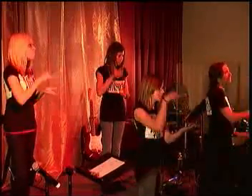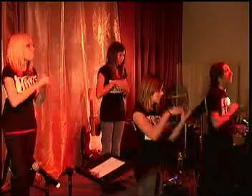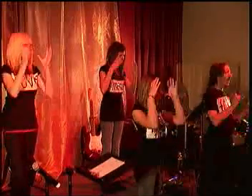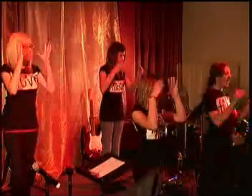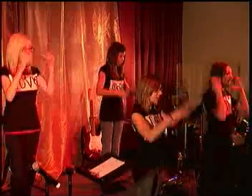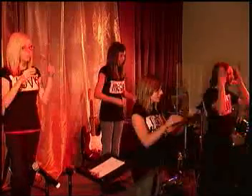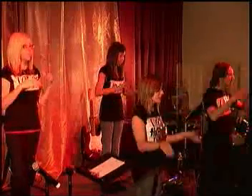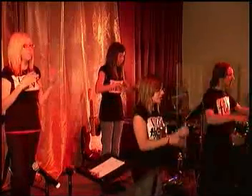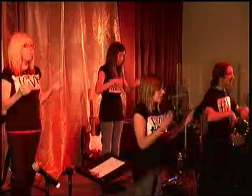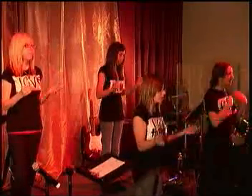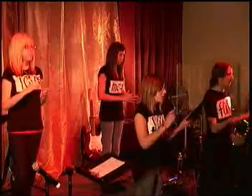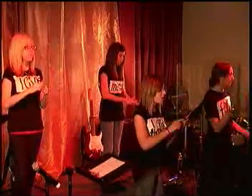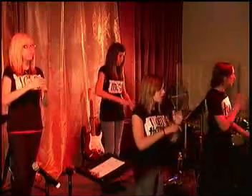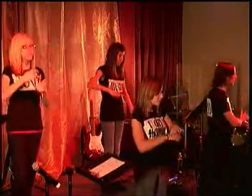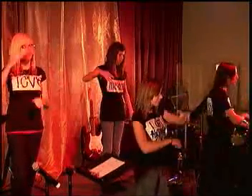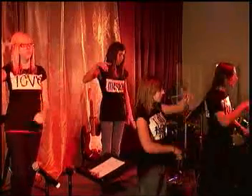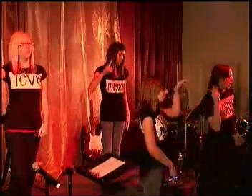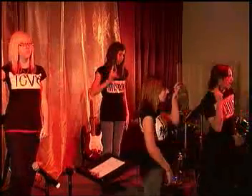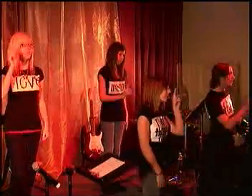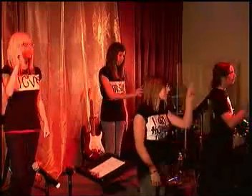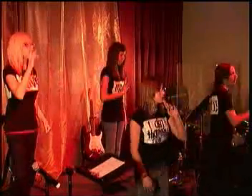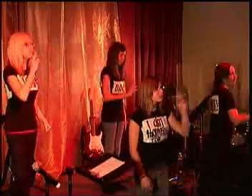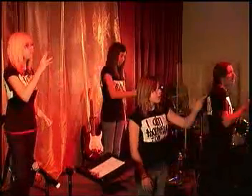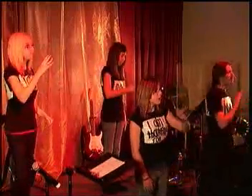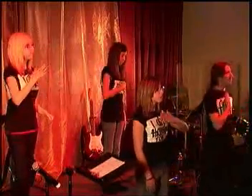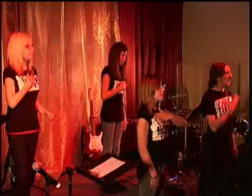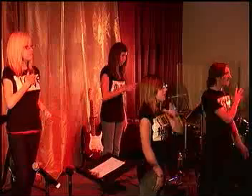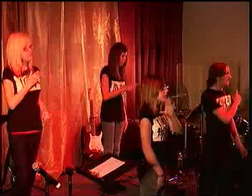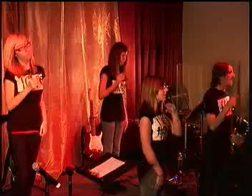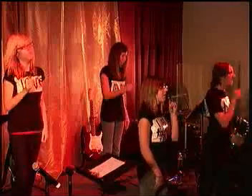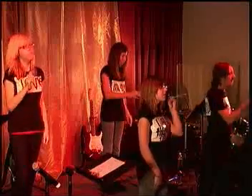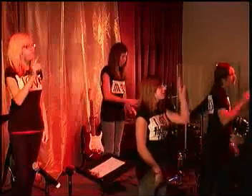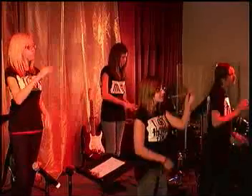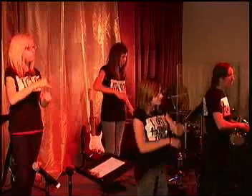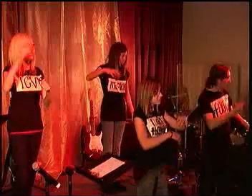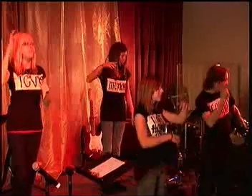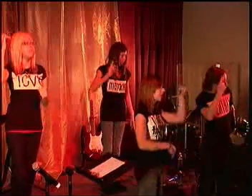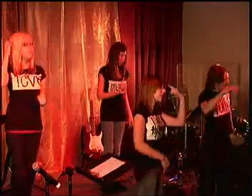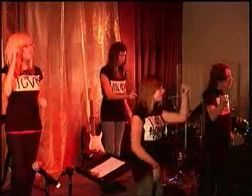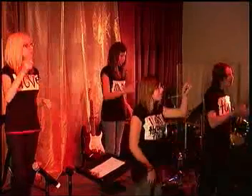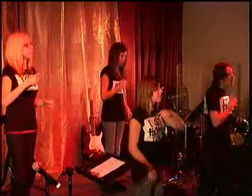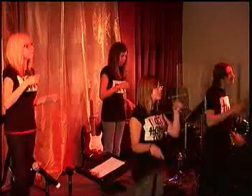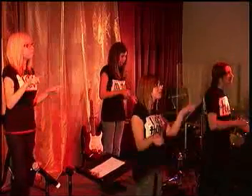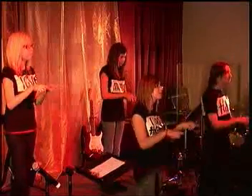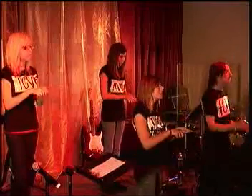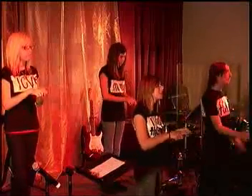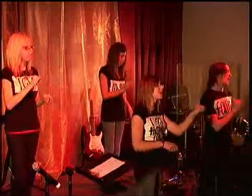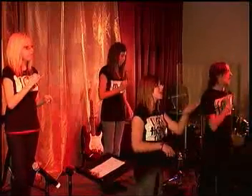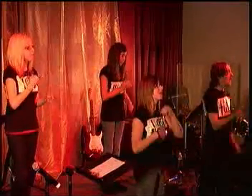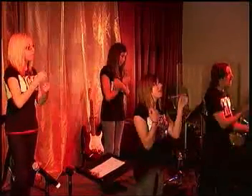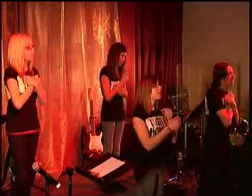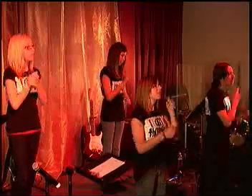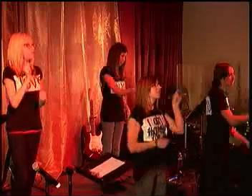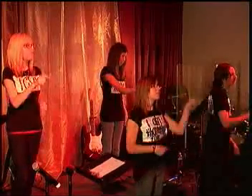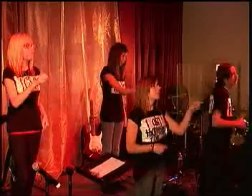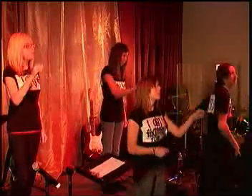that I taught how to shine you are mine and you shine for me too I love you